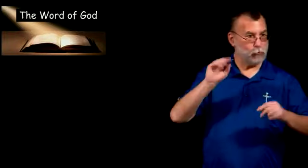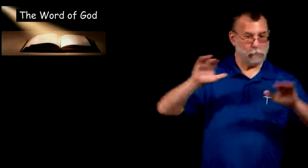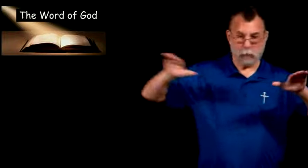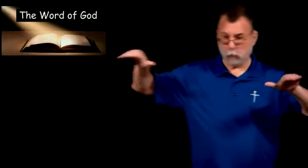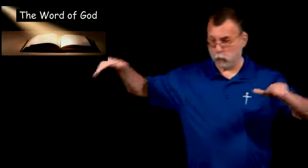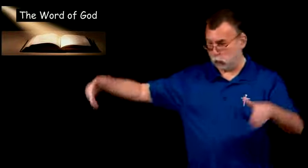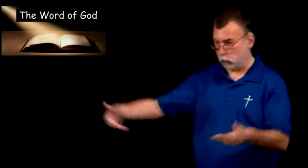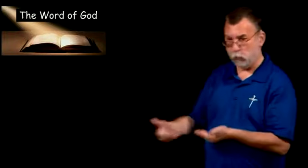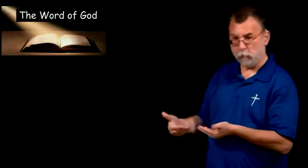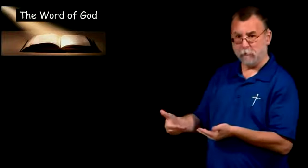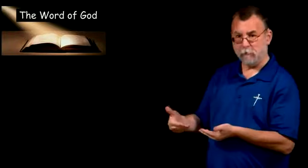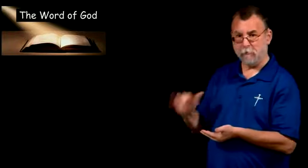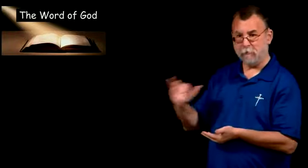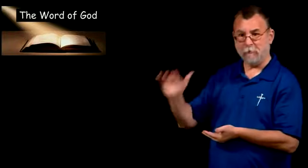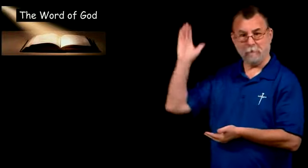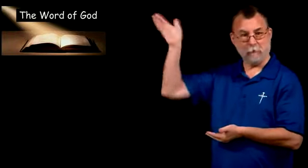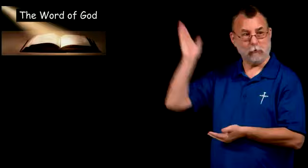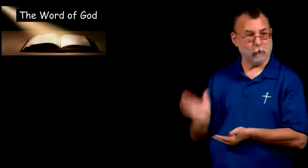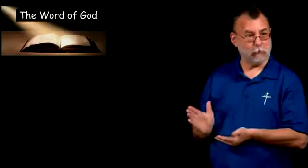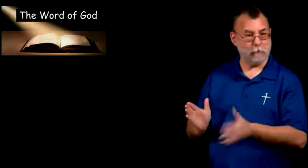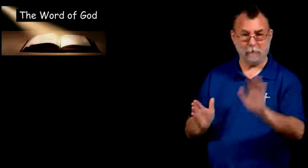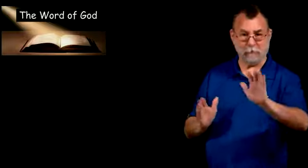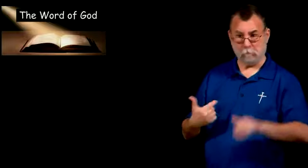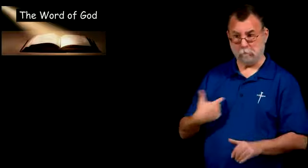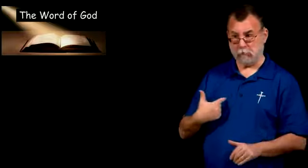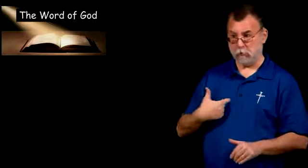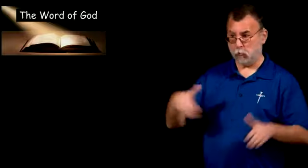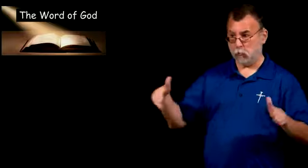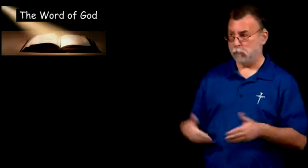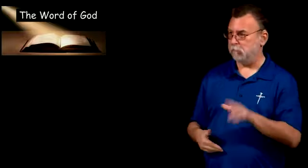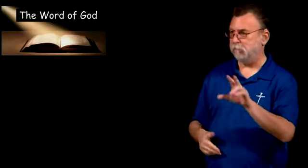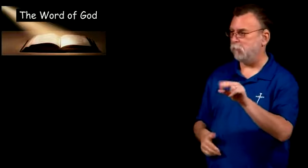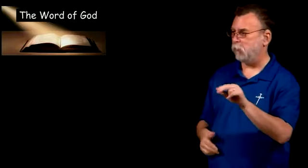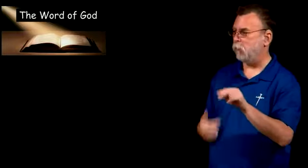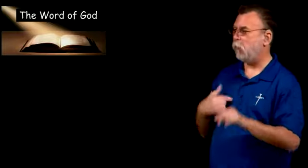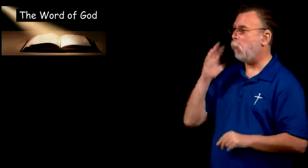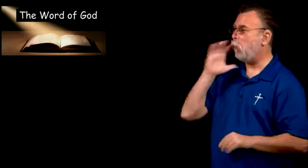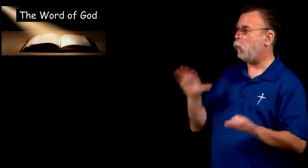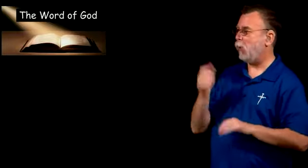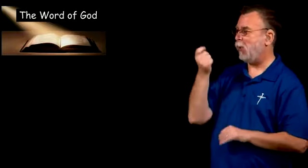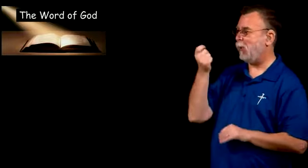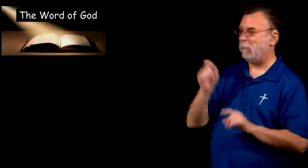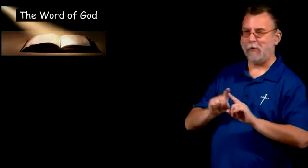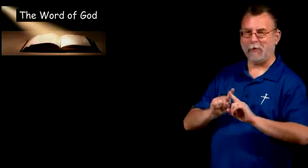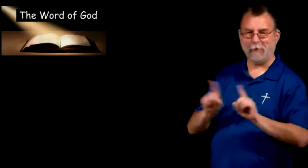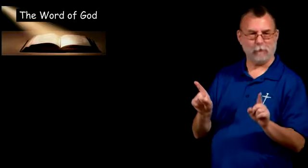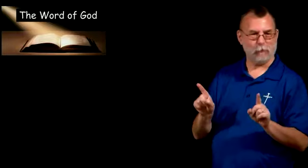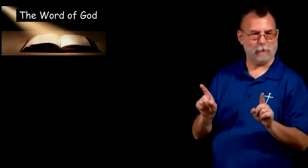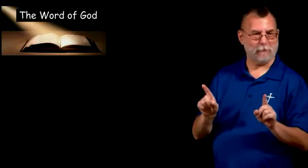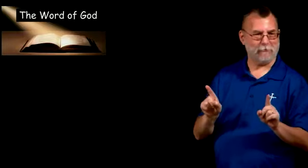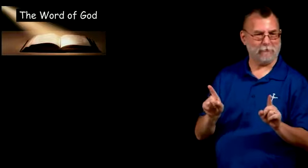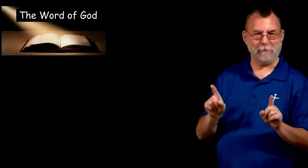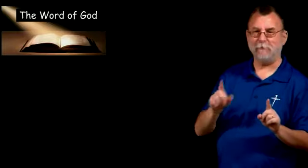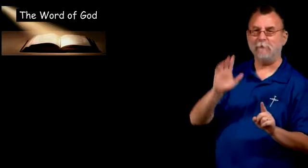All right, so now it's time for me to introduce the speaker. So it's not me today. It's going to be a little bit